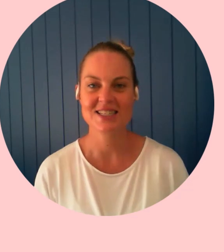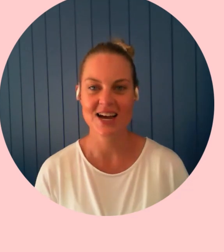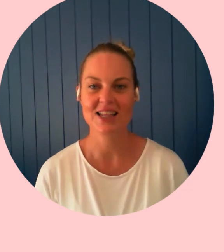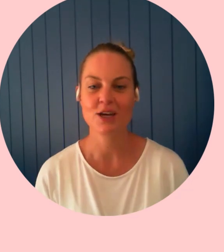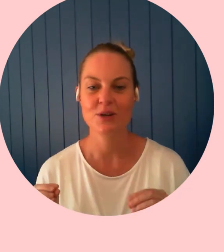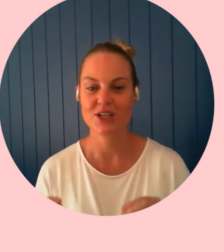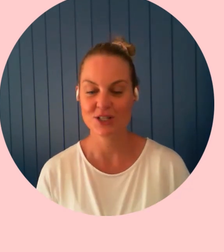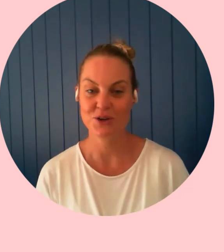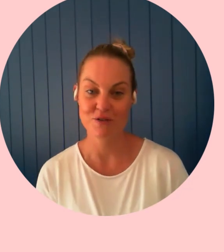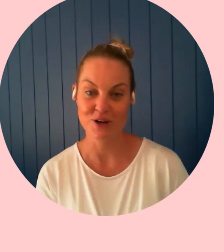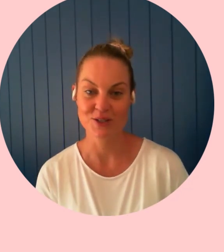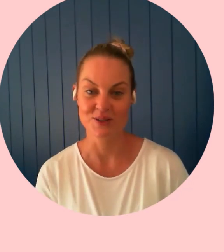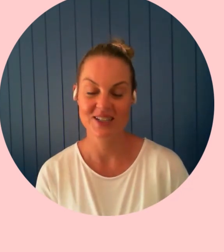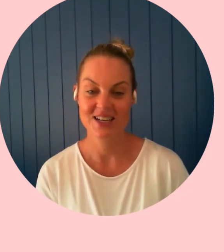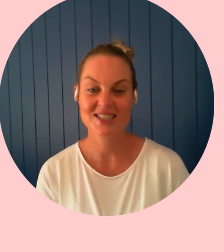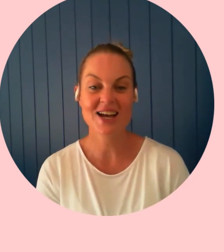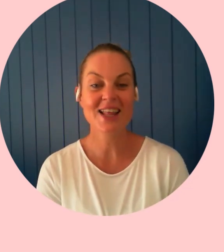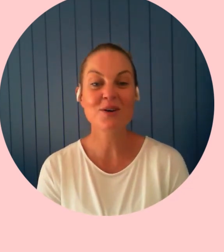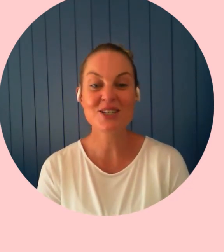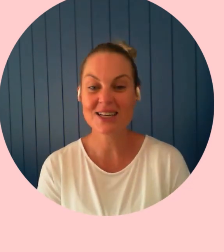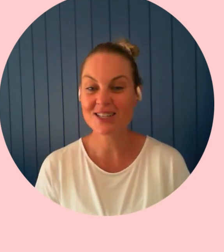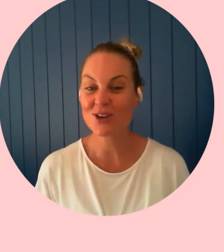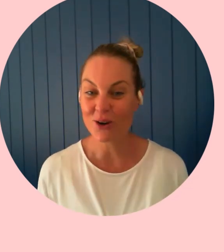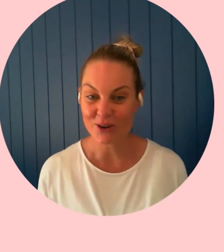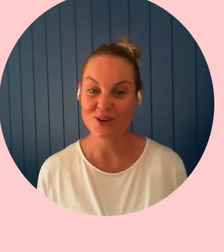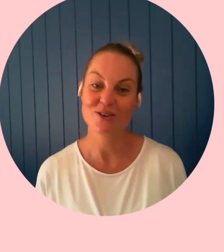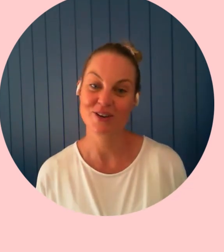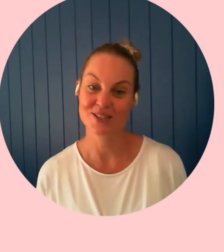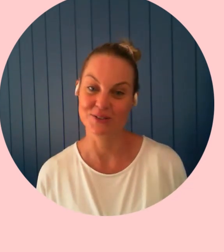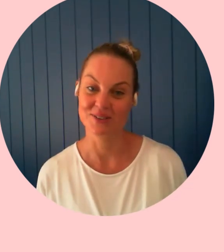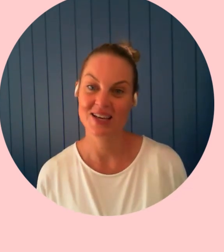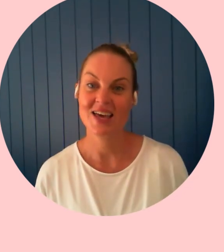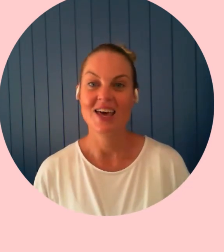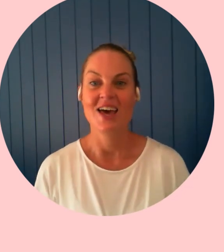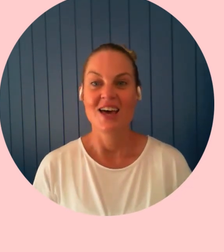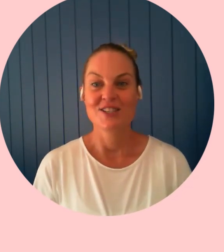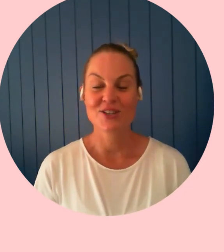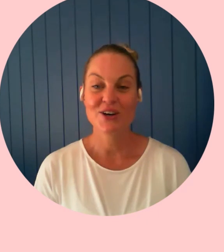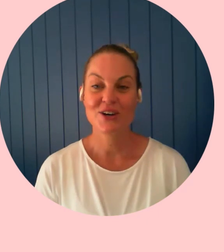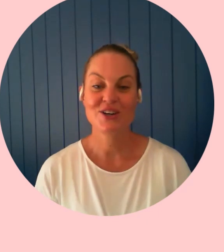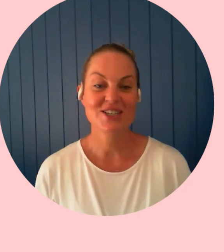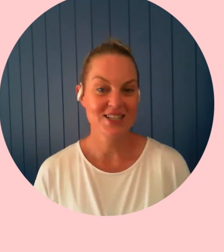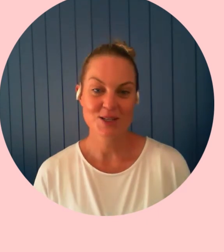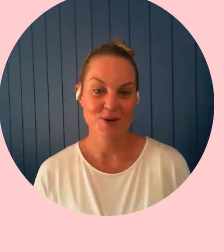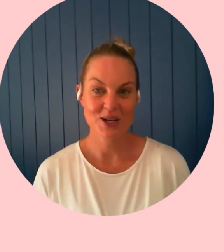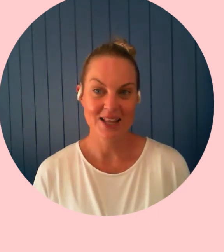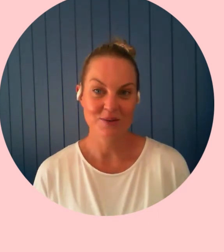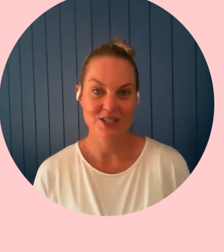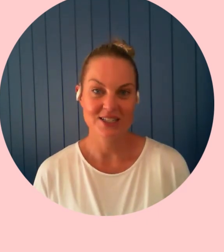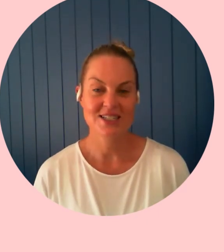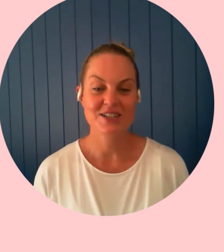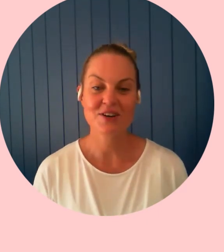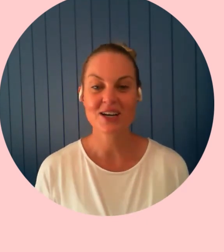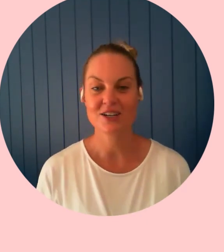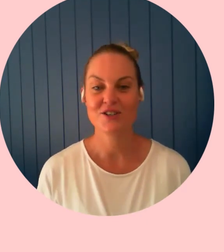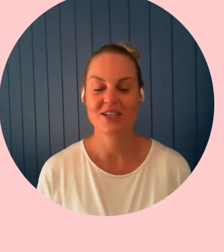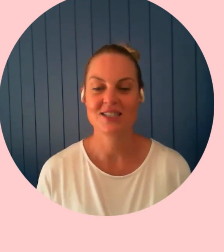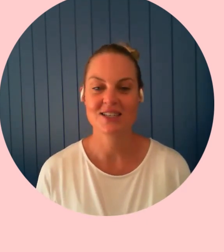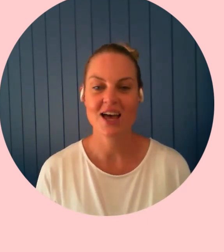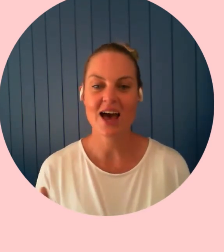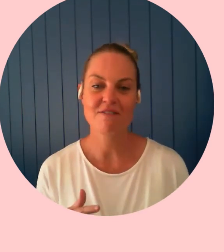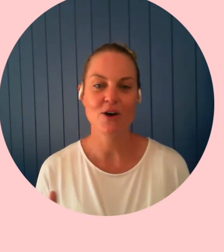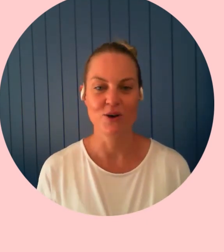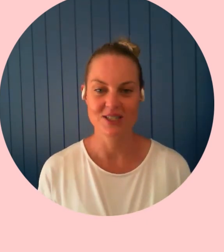that sign language is universal. Sign language is not universal. So just like spoken languages, different